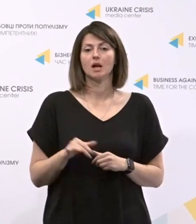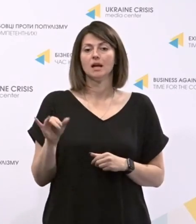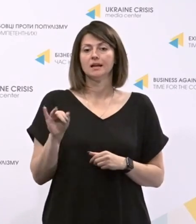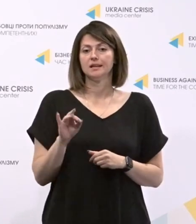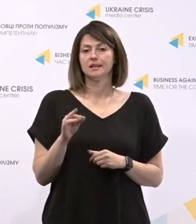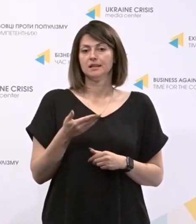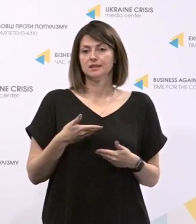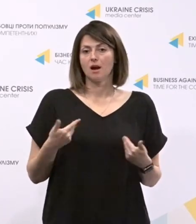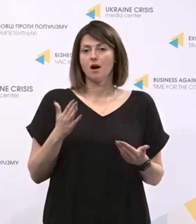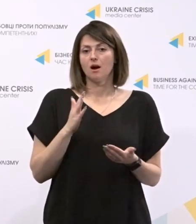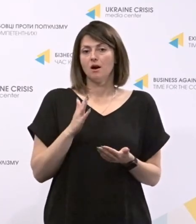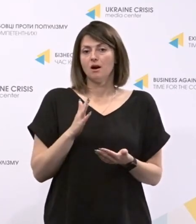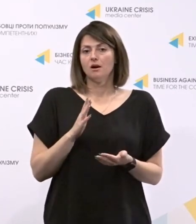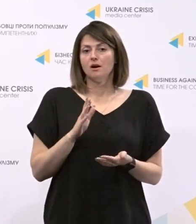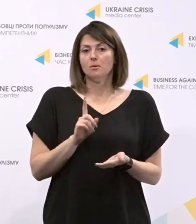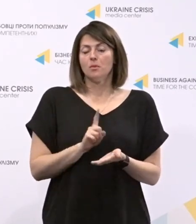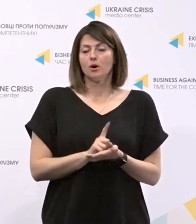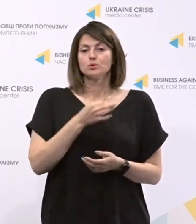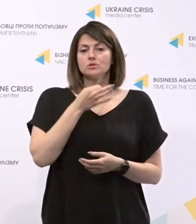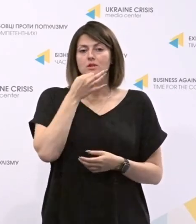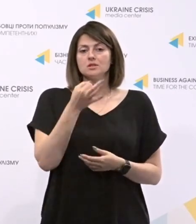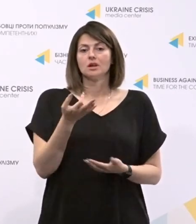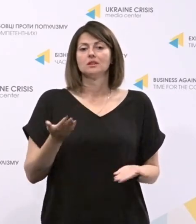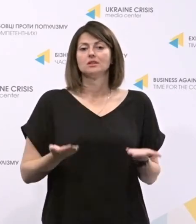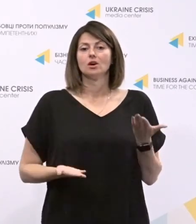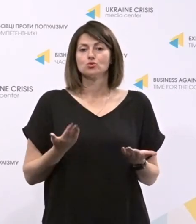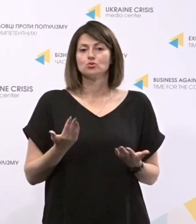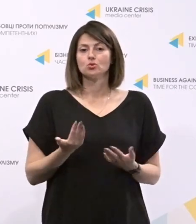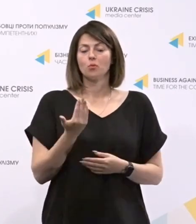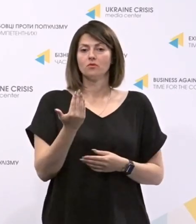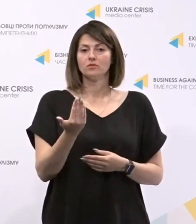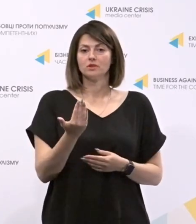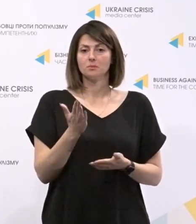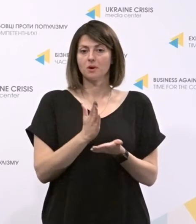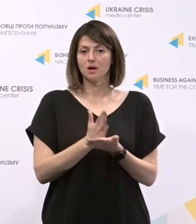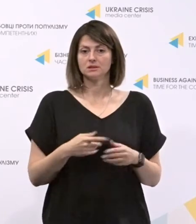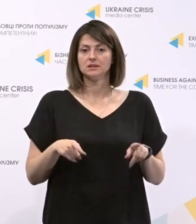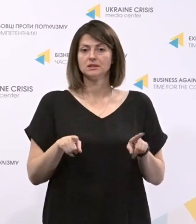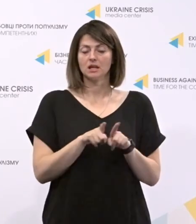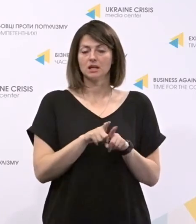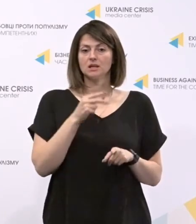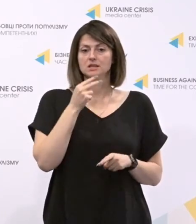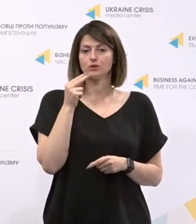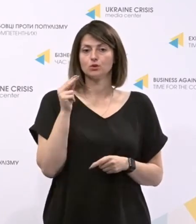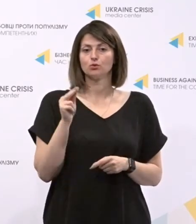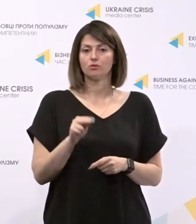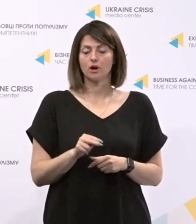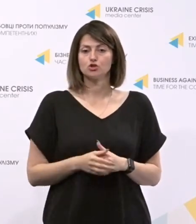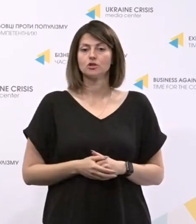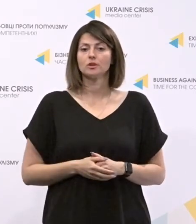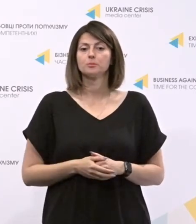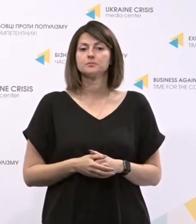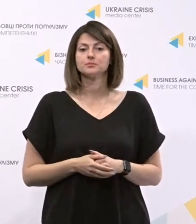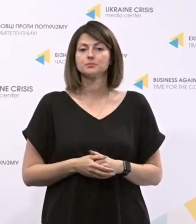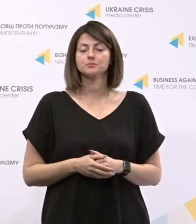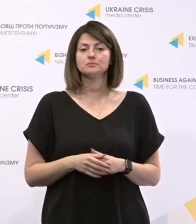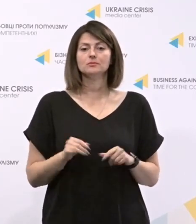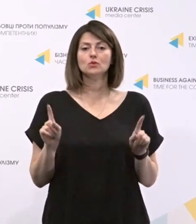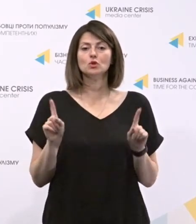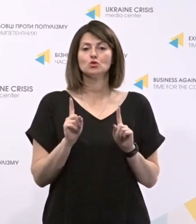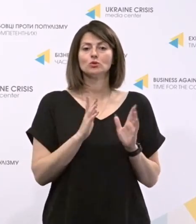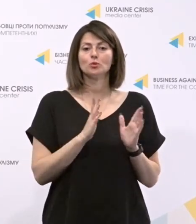if you have these series of allegations towards the conduct of police, that you take it to the